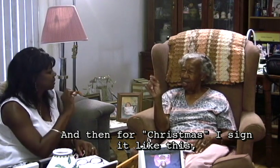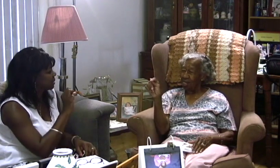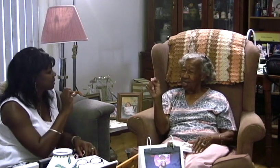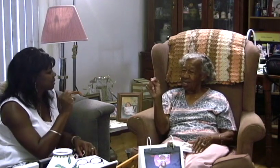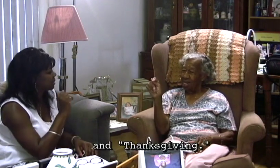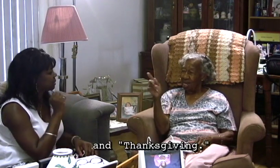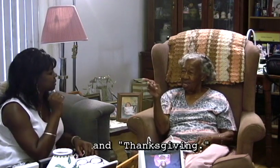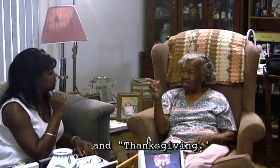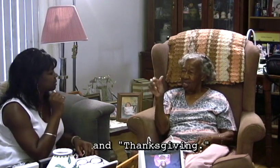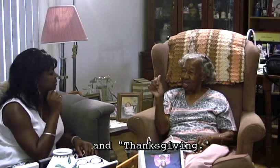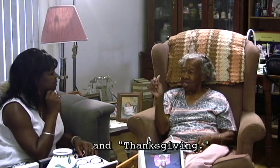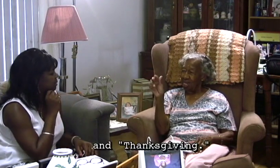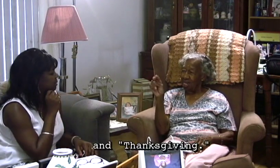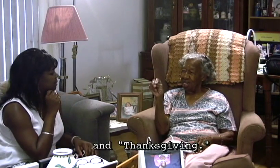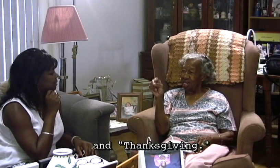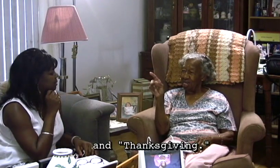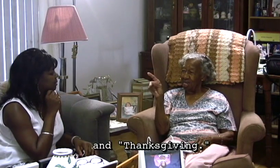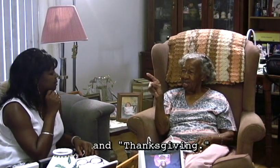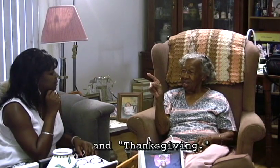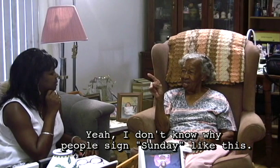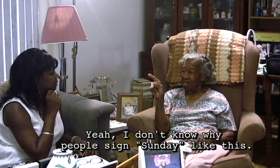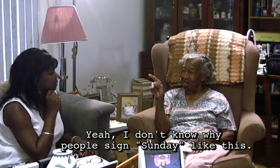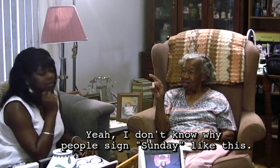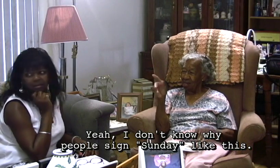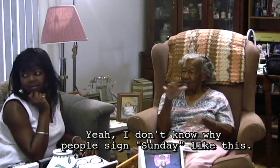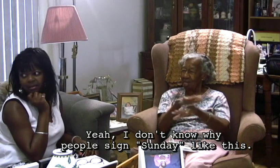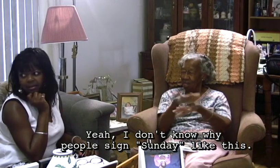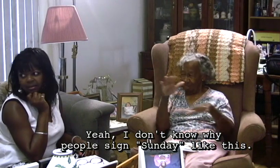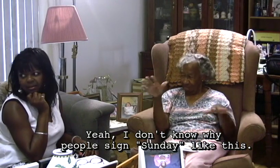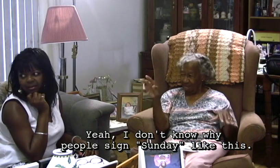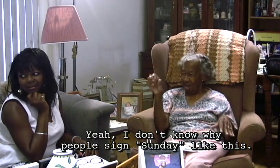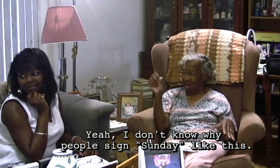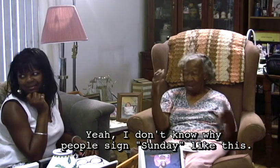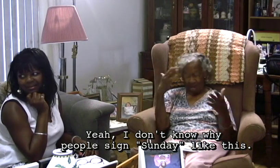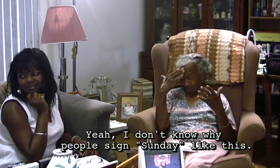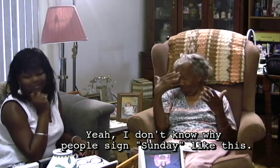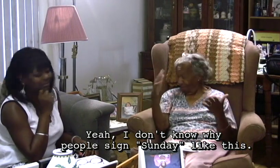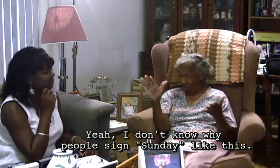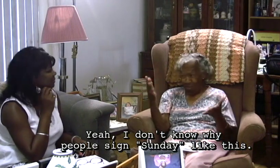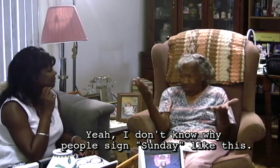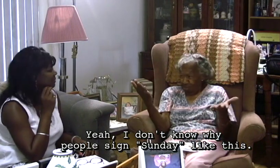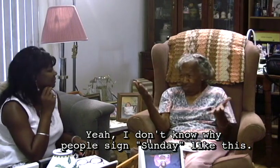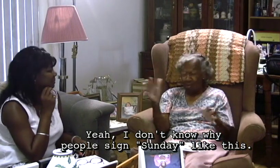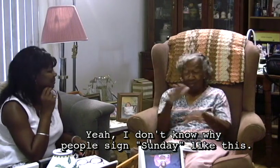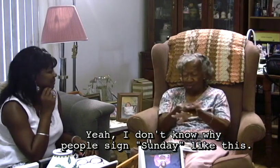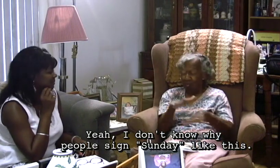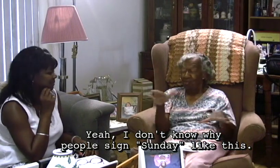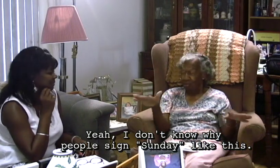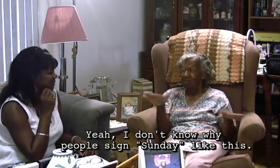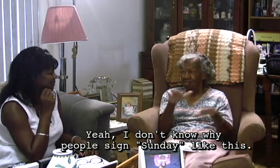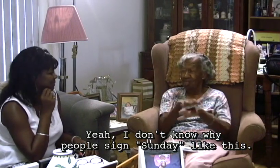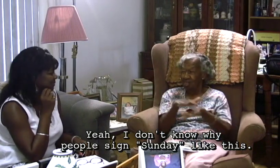And Thanksgiving, yeah, I don't know why people sign Sunday like this.